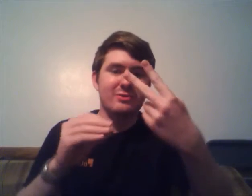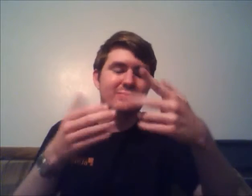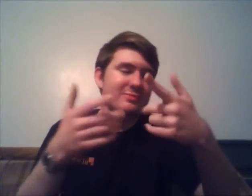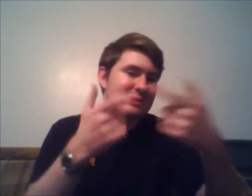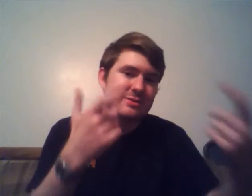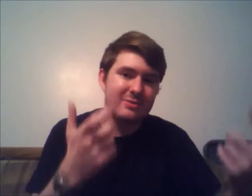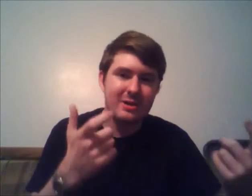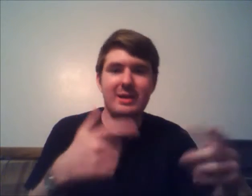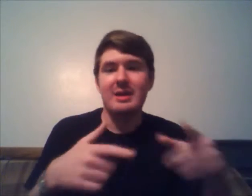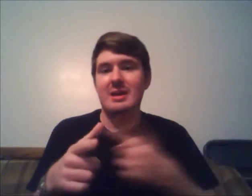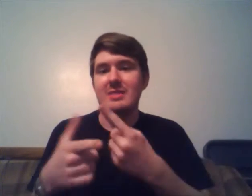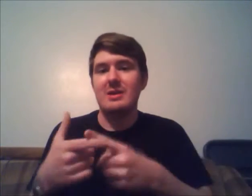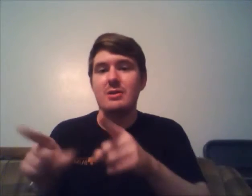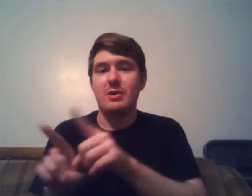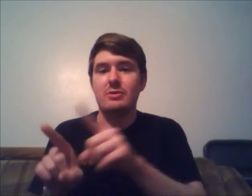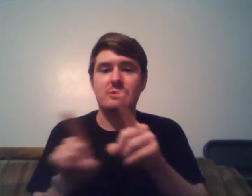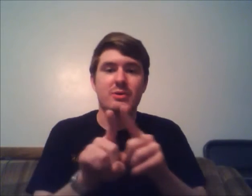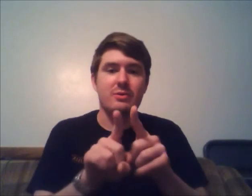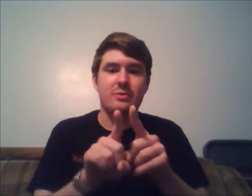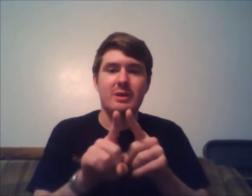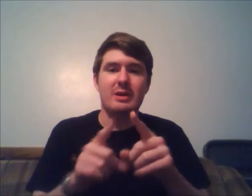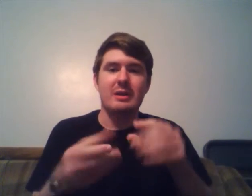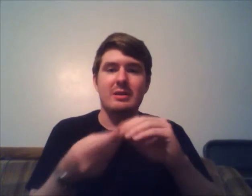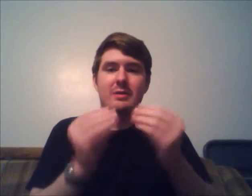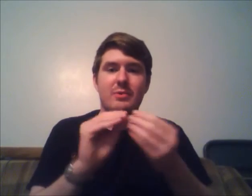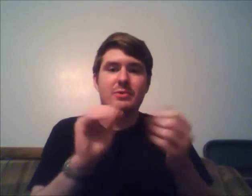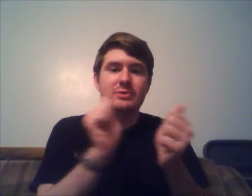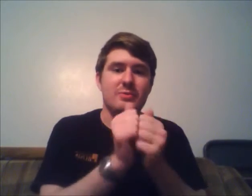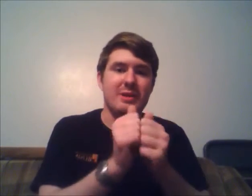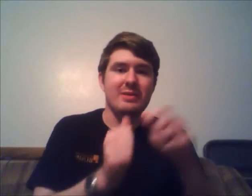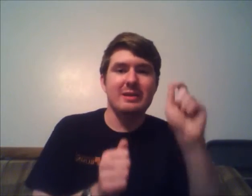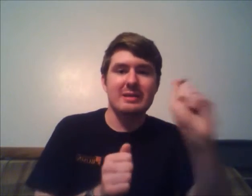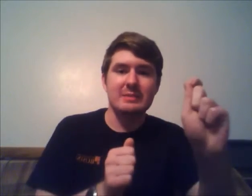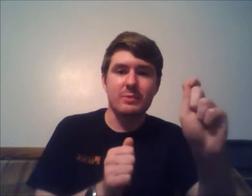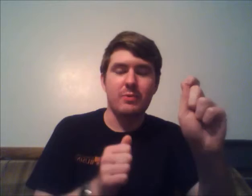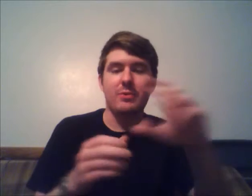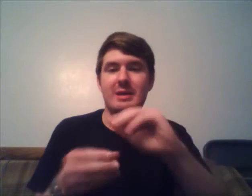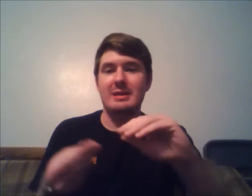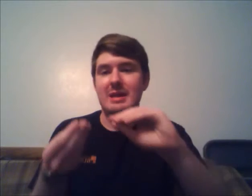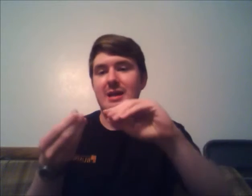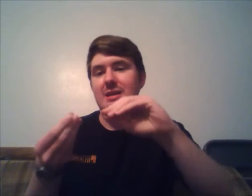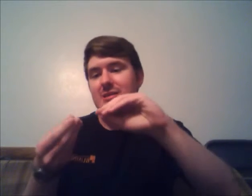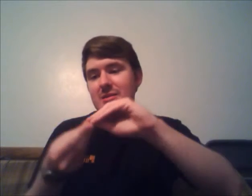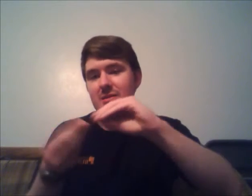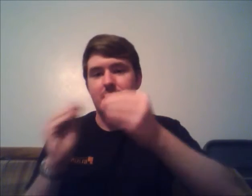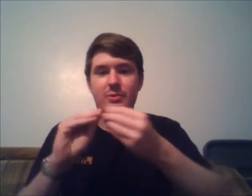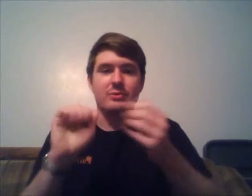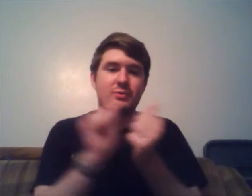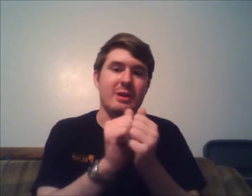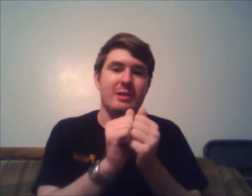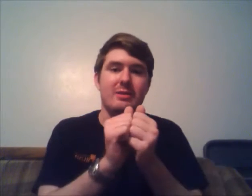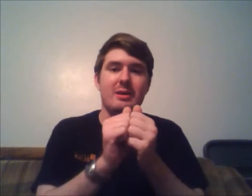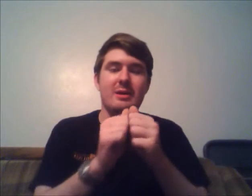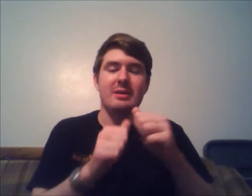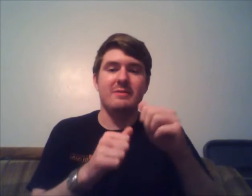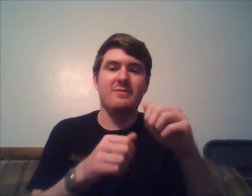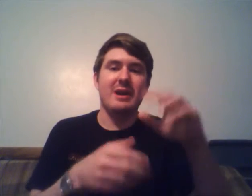2, etc. And then also numbers with like a decimal point and numbers with like